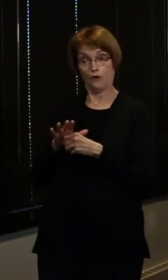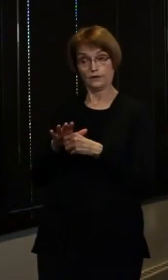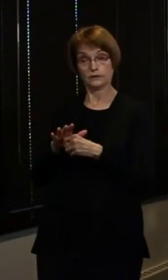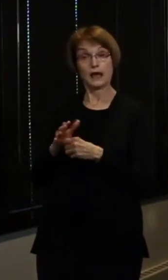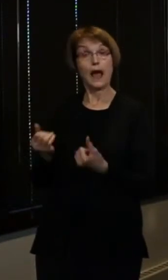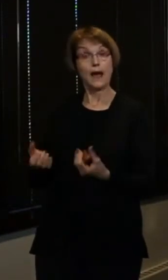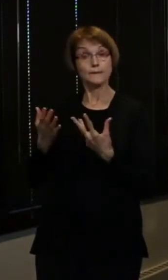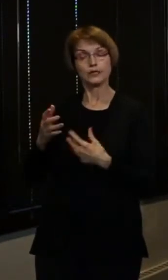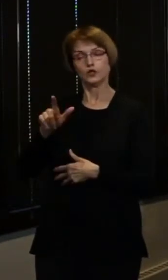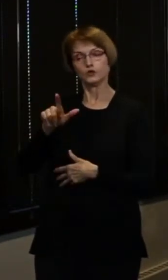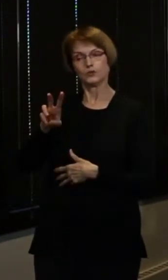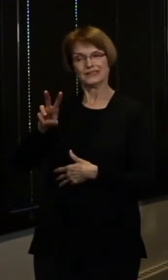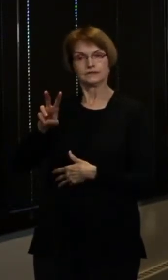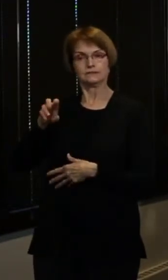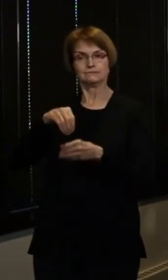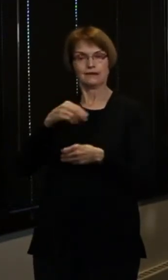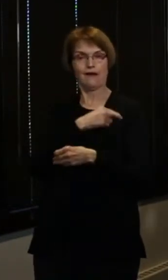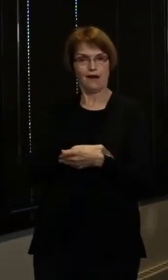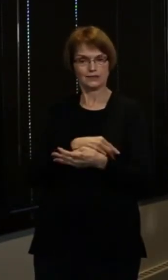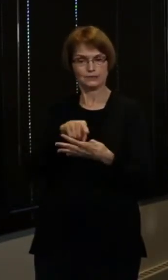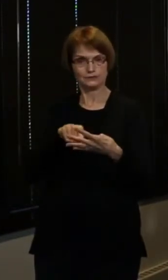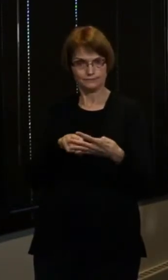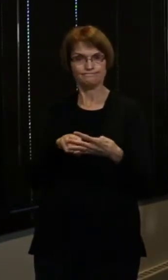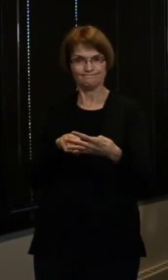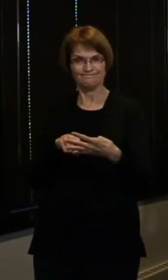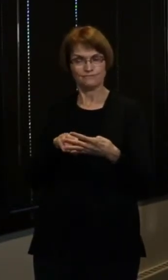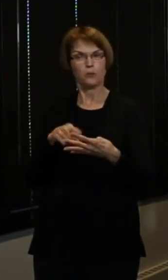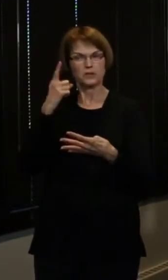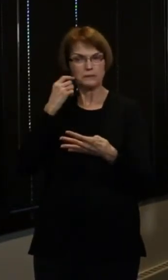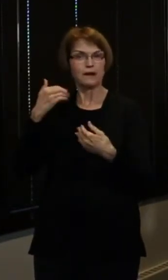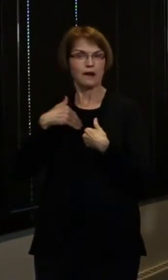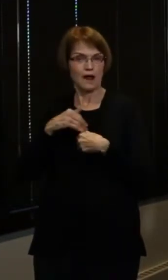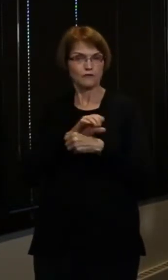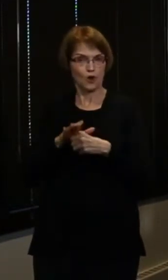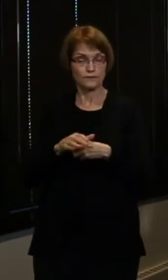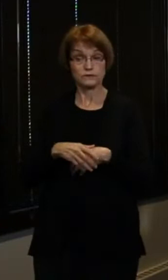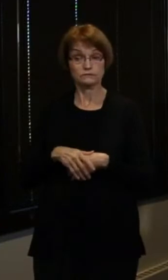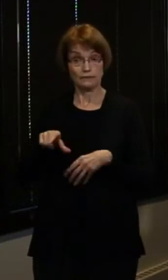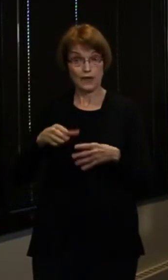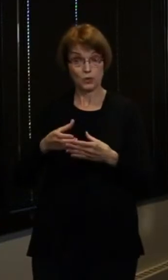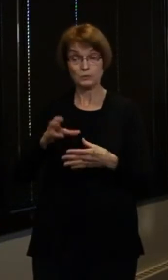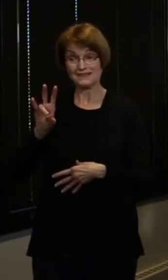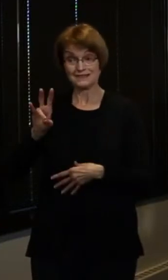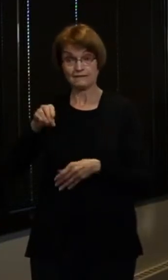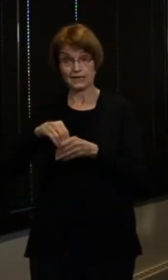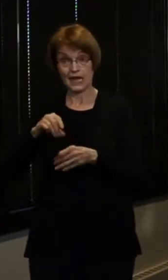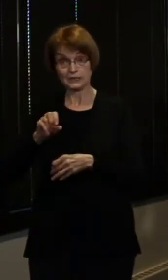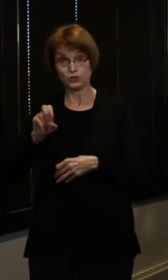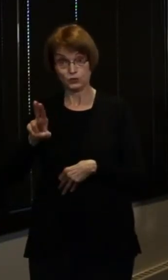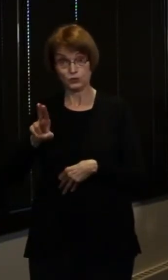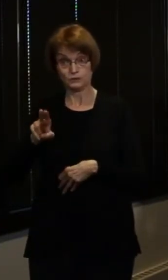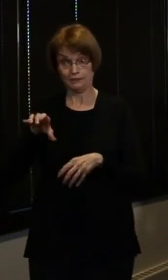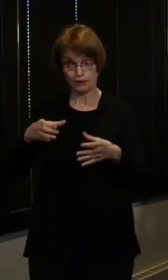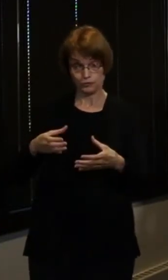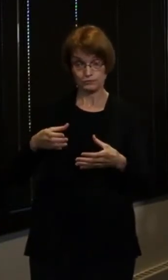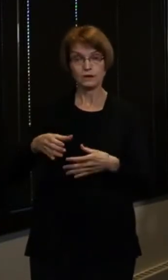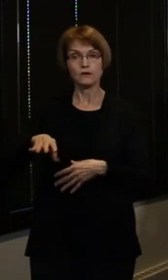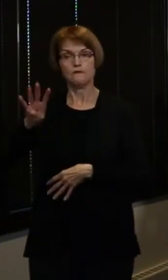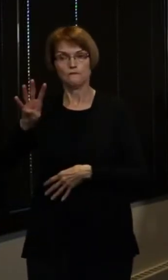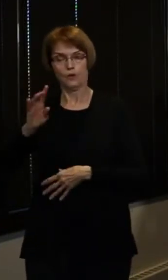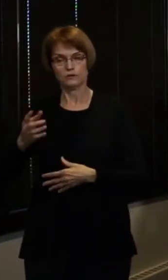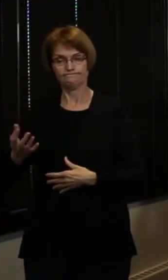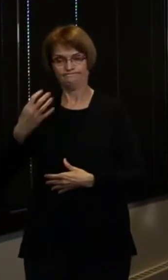reporting 26 patients hospitalized with suspected COVID, 7 in our intensive care units, and 4 on